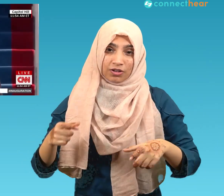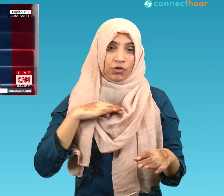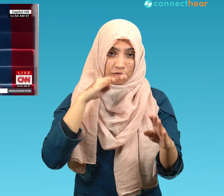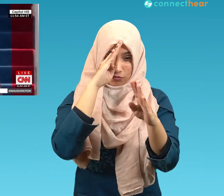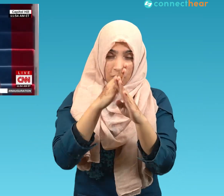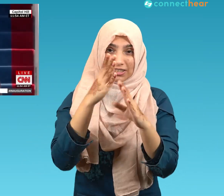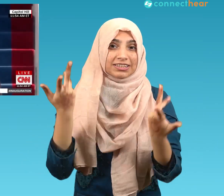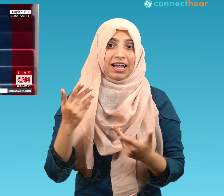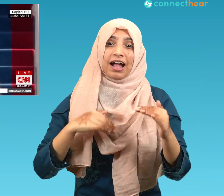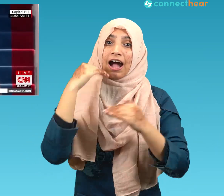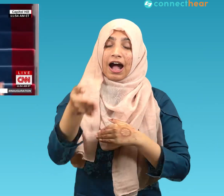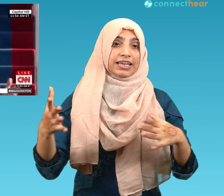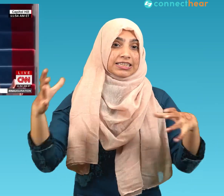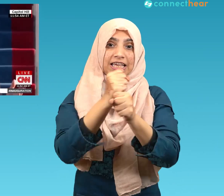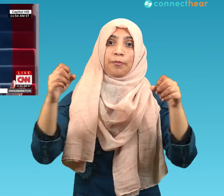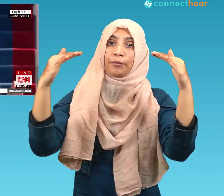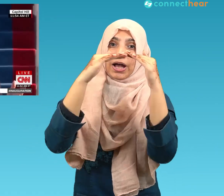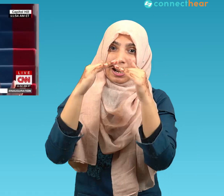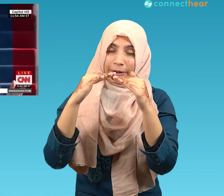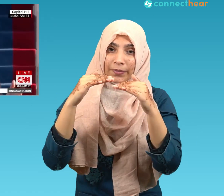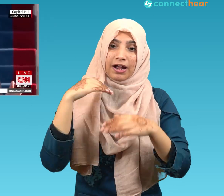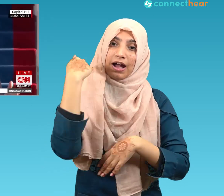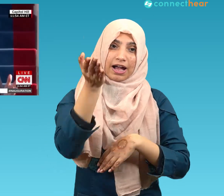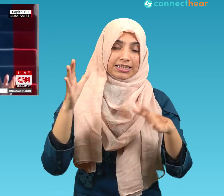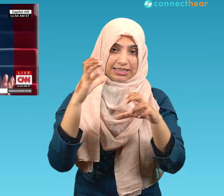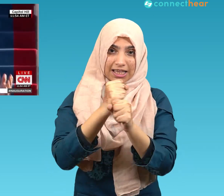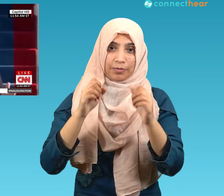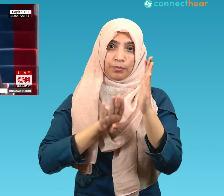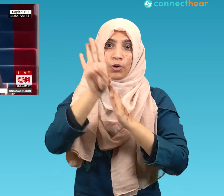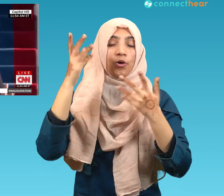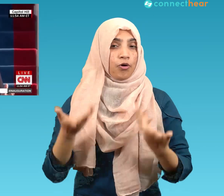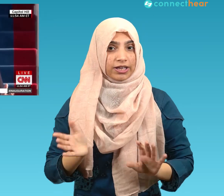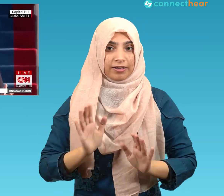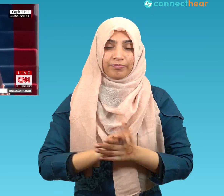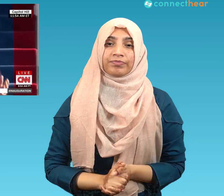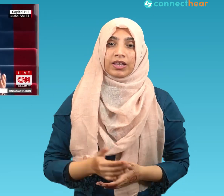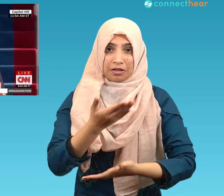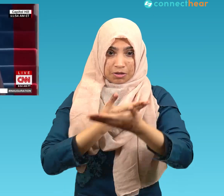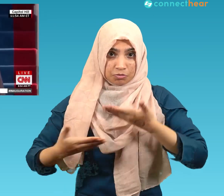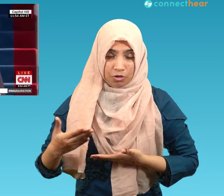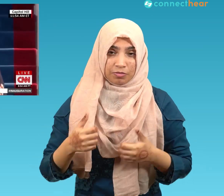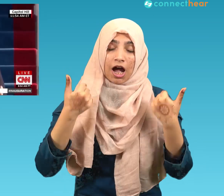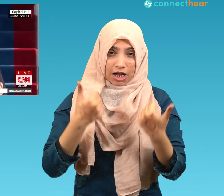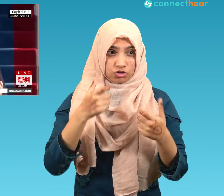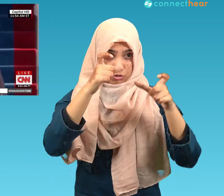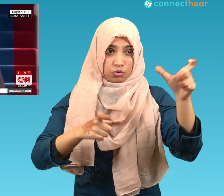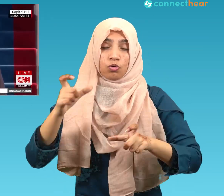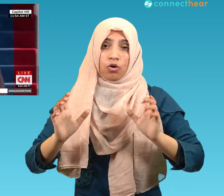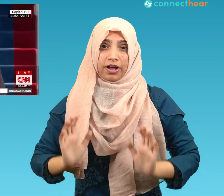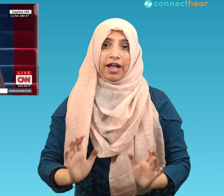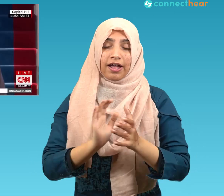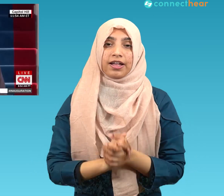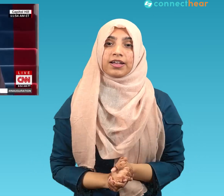union. This is a great nation. We are good people. And over the centuries, through storm and